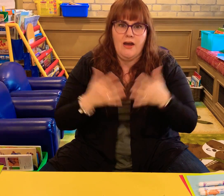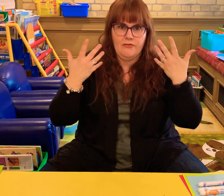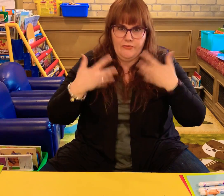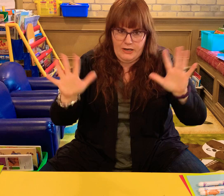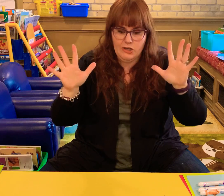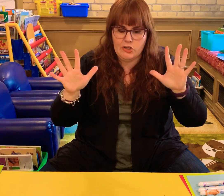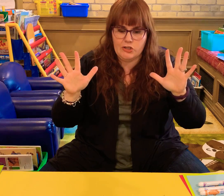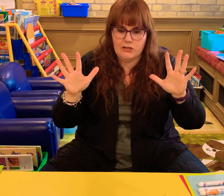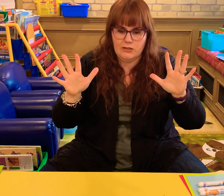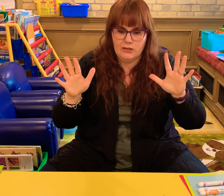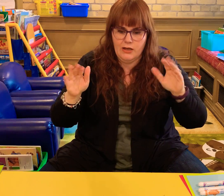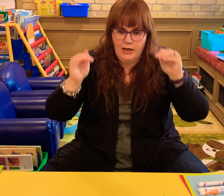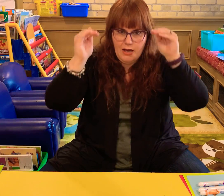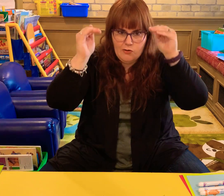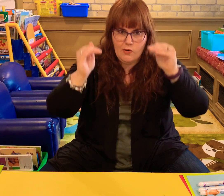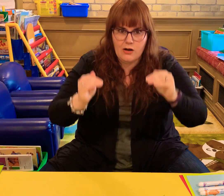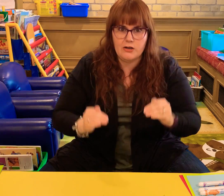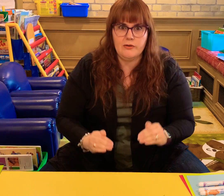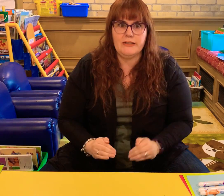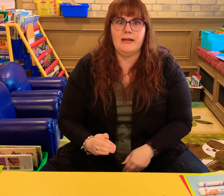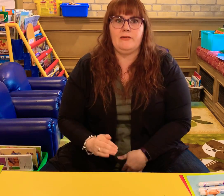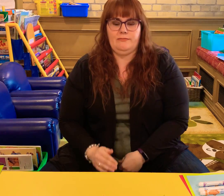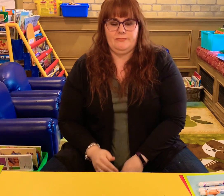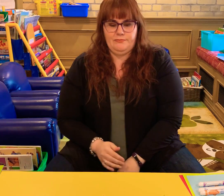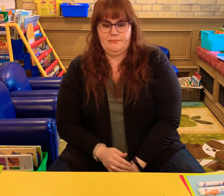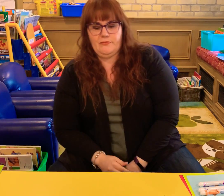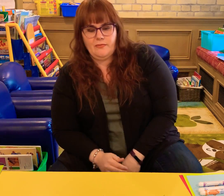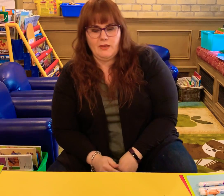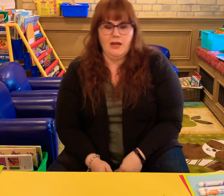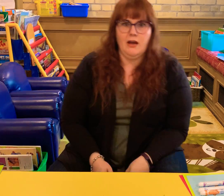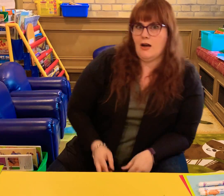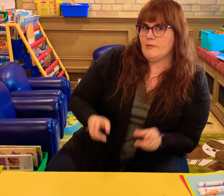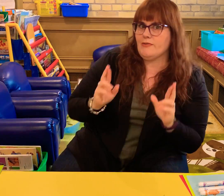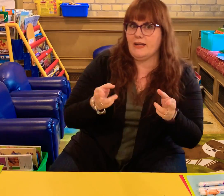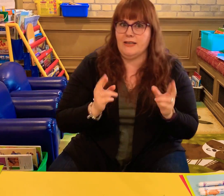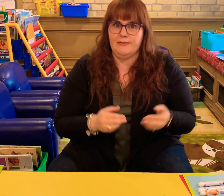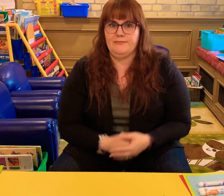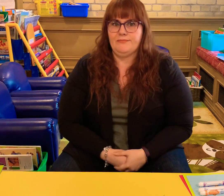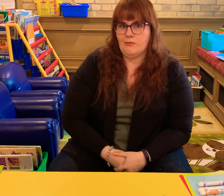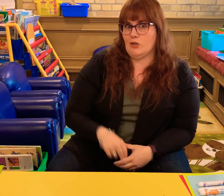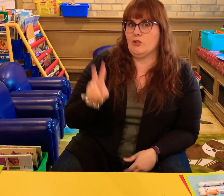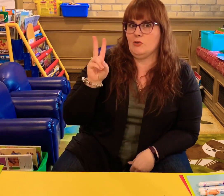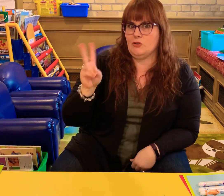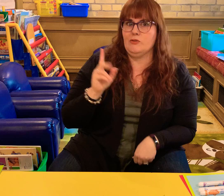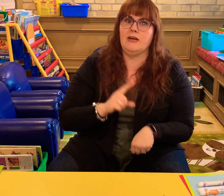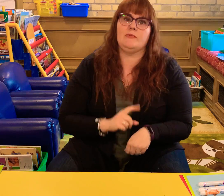Finished. And the water going down. Are we ready? We're going to do it two times.